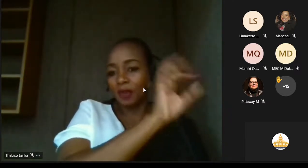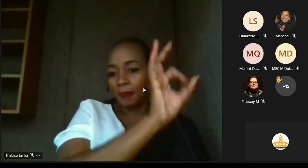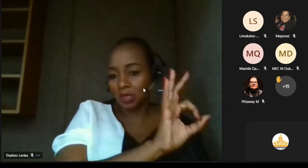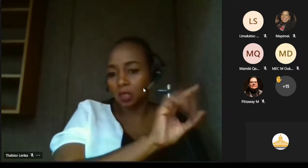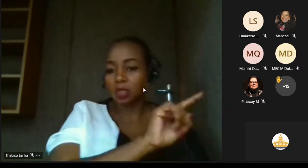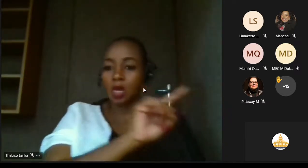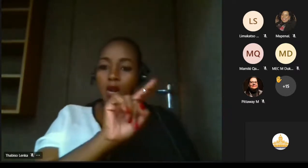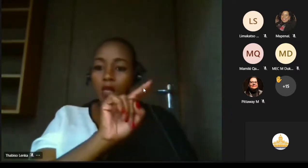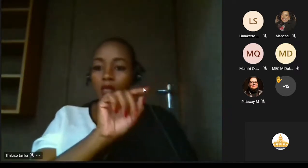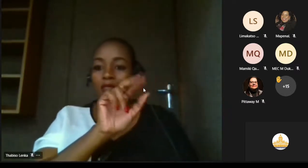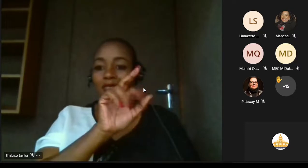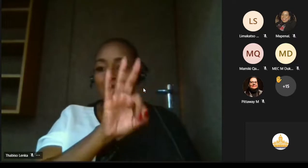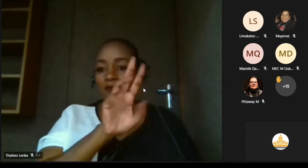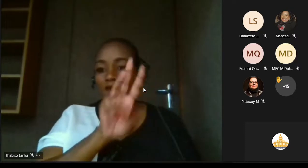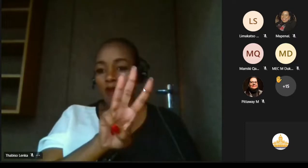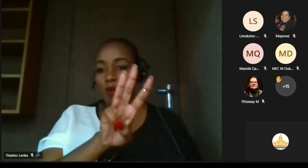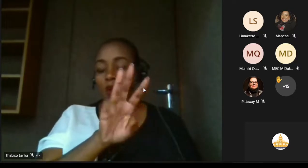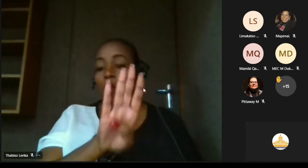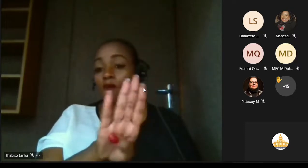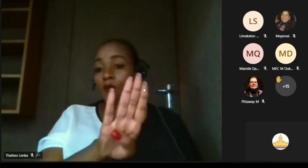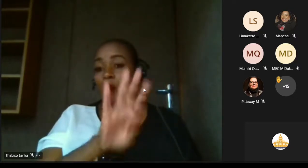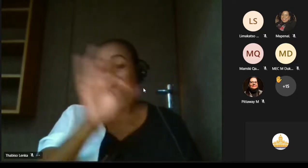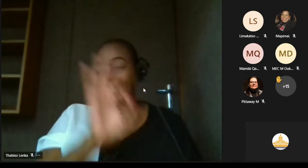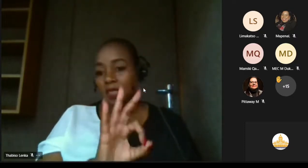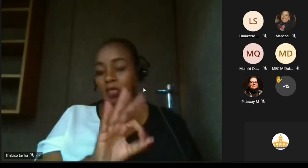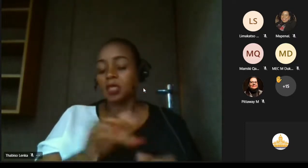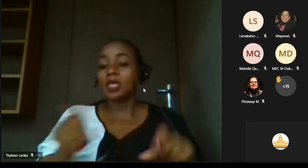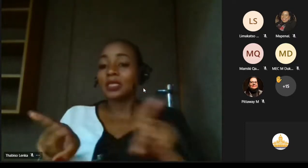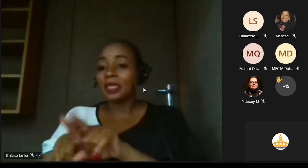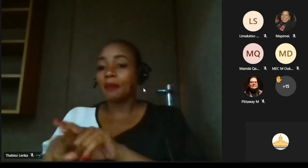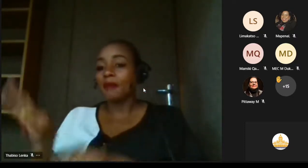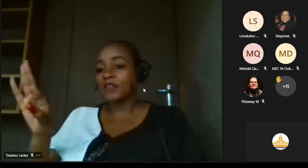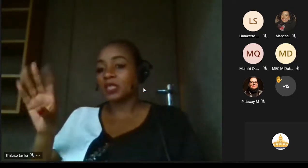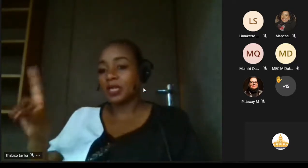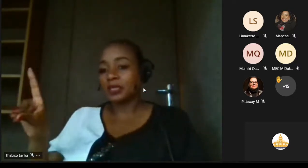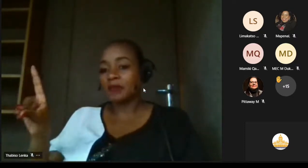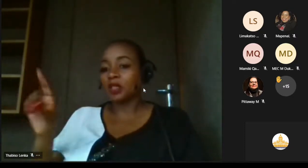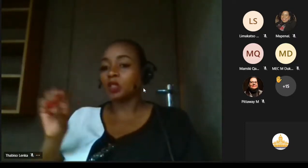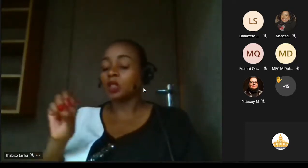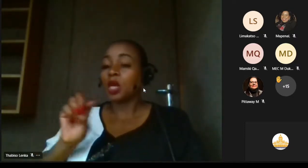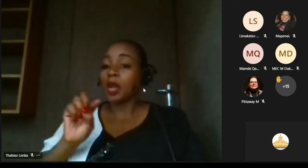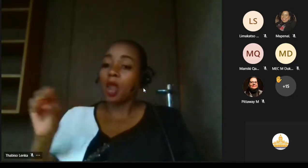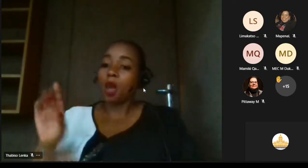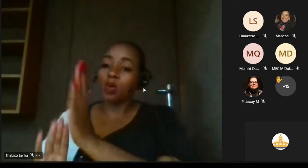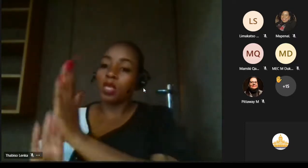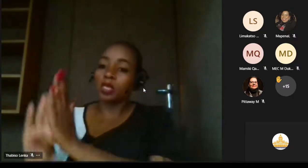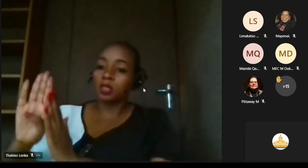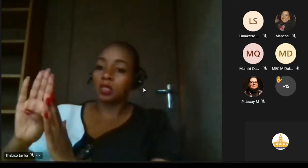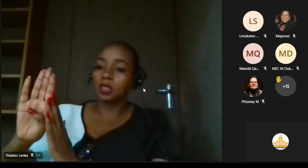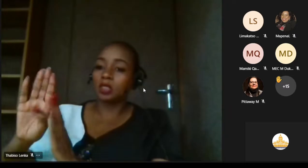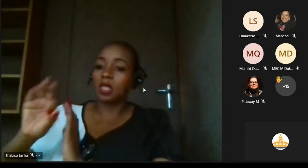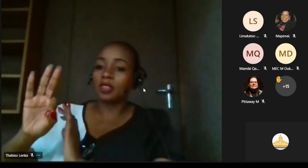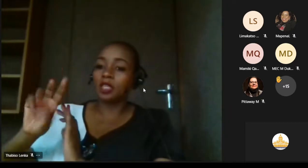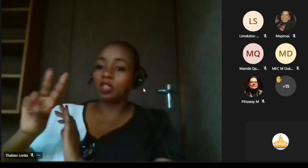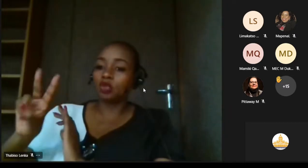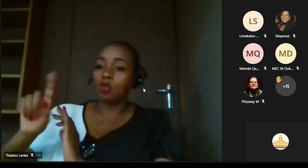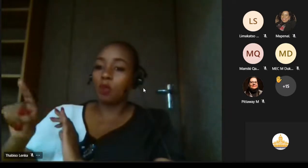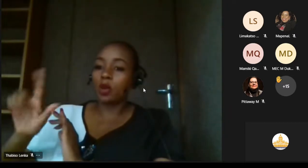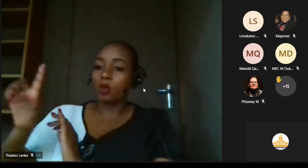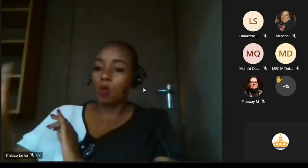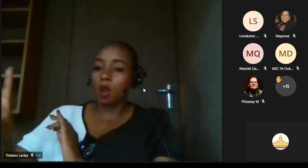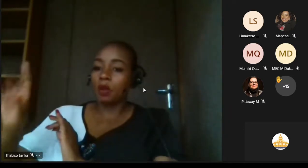to 34.7%, while Fezile Dabie's share increased from 27.7% to